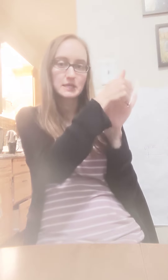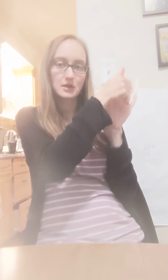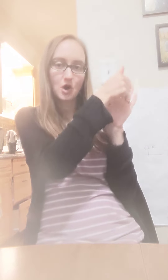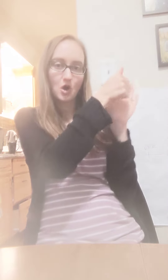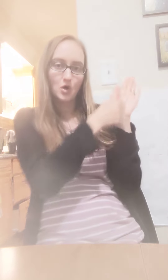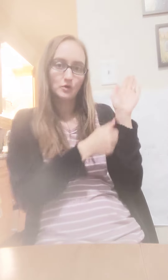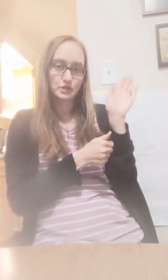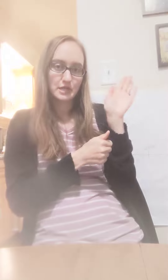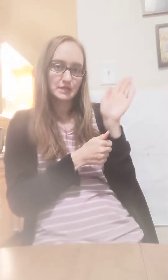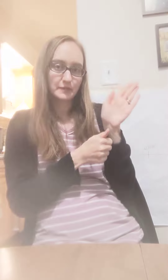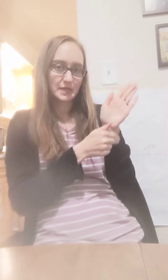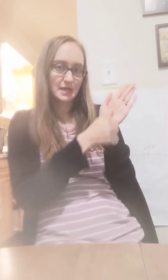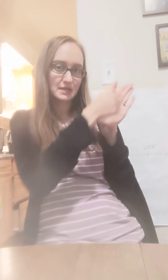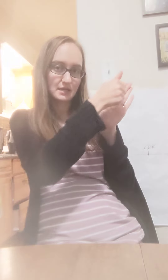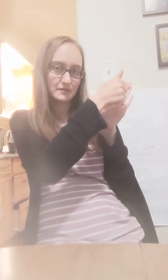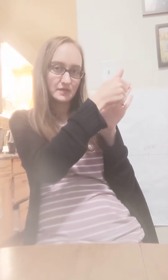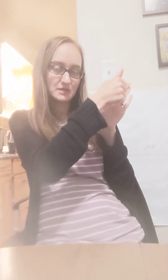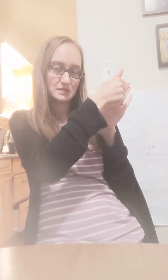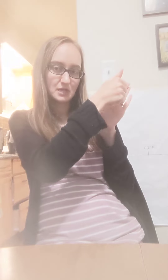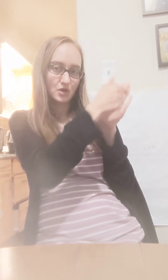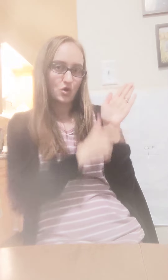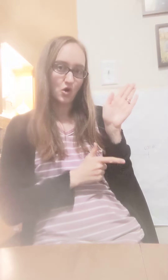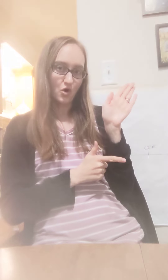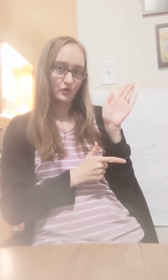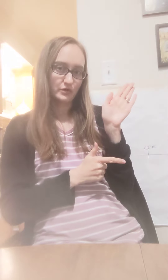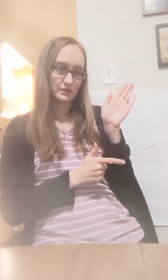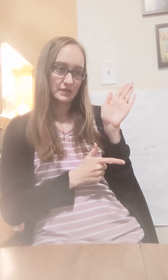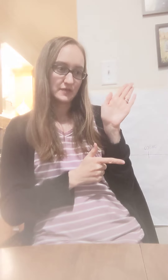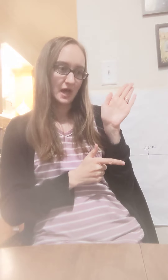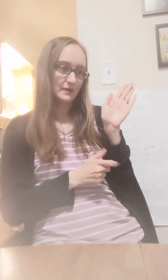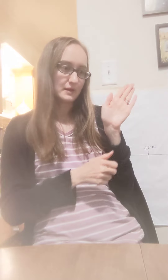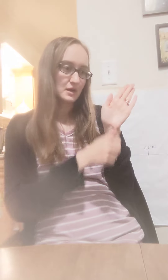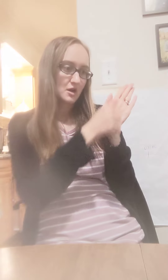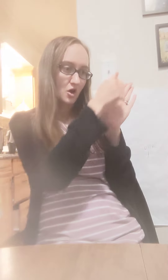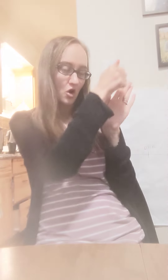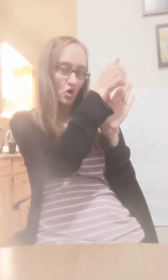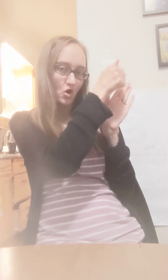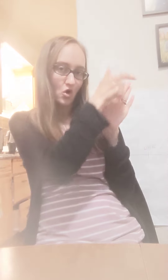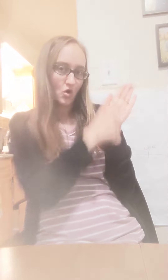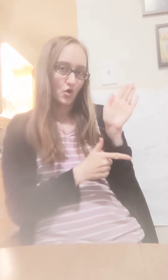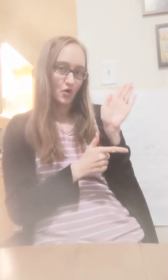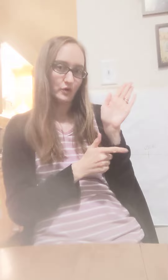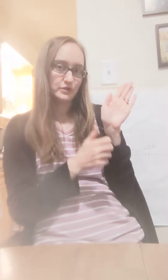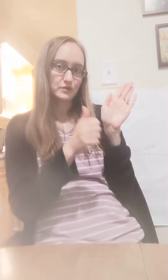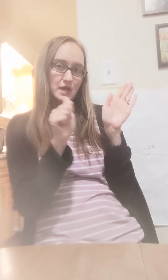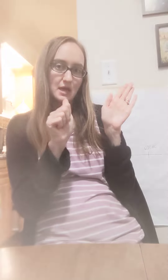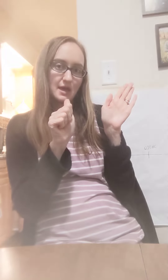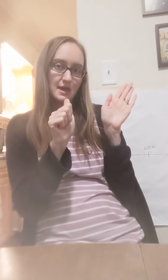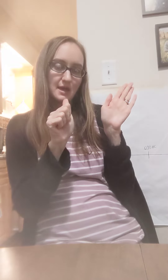sign, hold your hand up again, and then sign all, like that, all, so A,